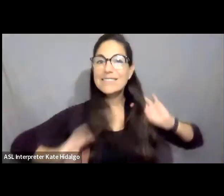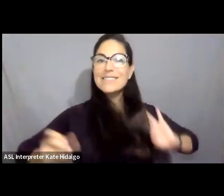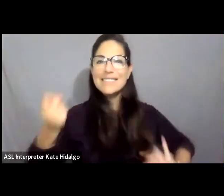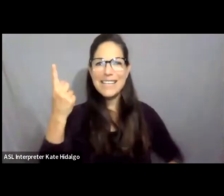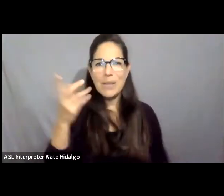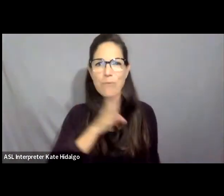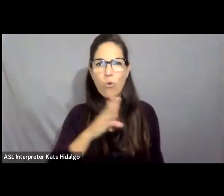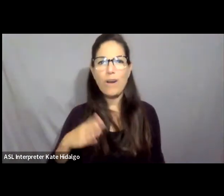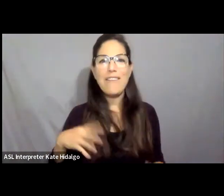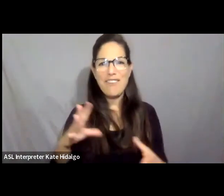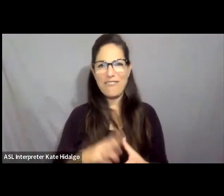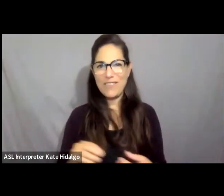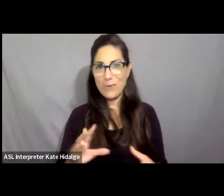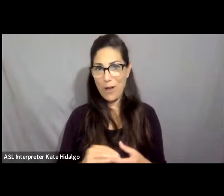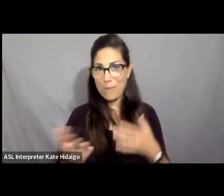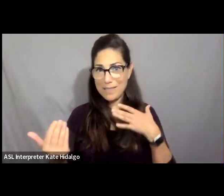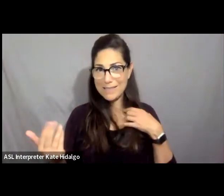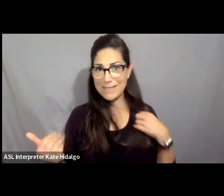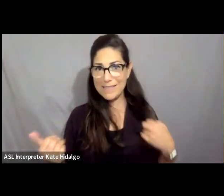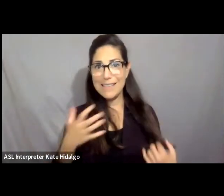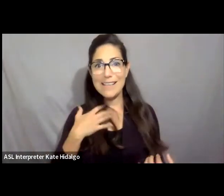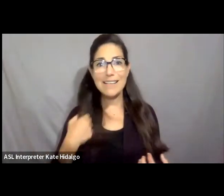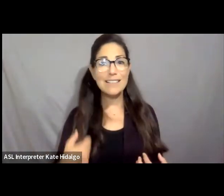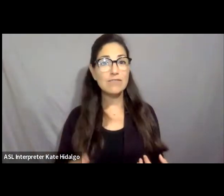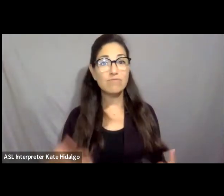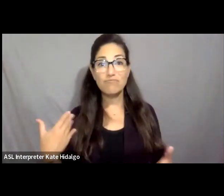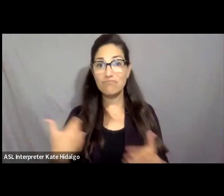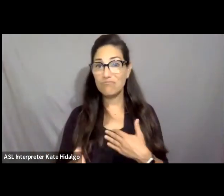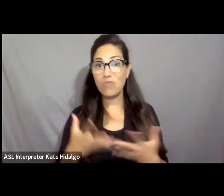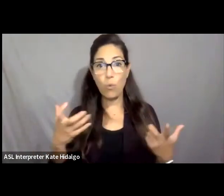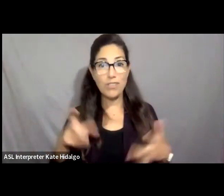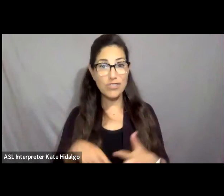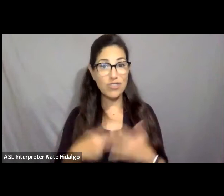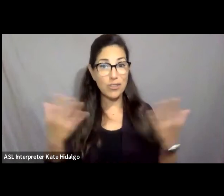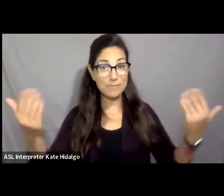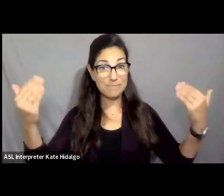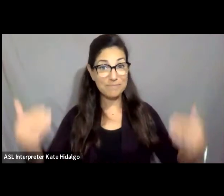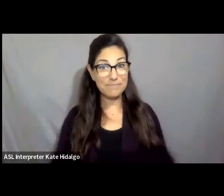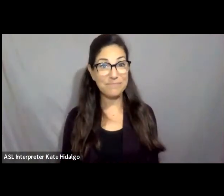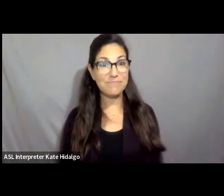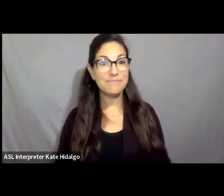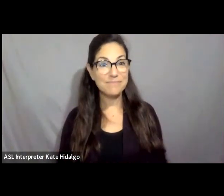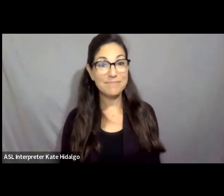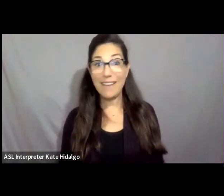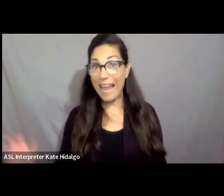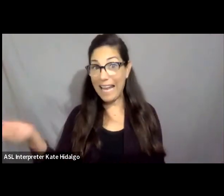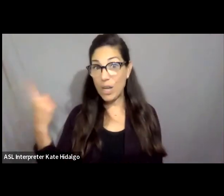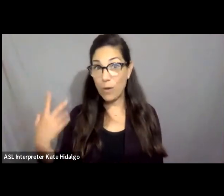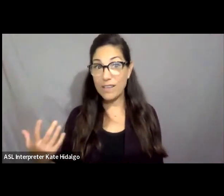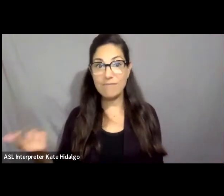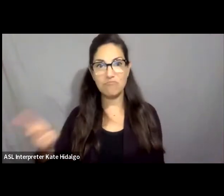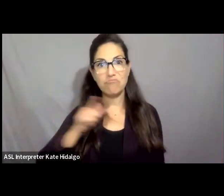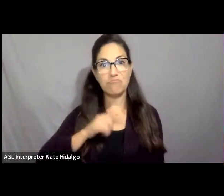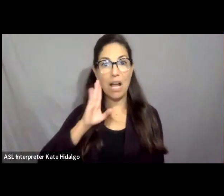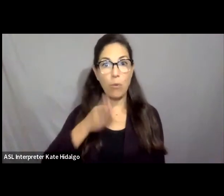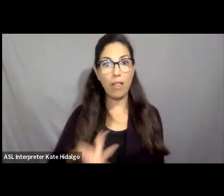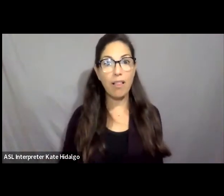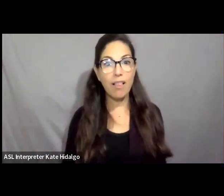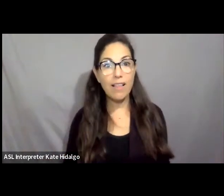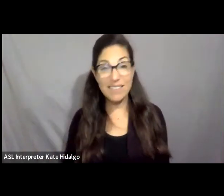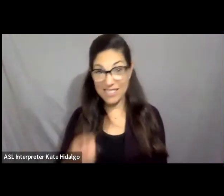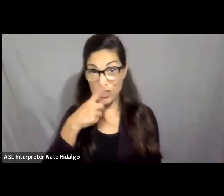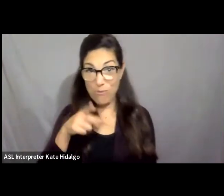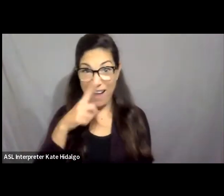definitely have a few comments. So I'll start with whoever would like to start. Anyone? I'll go first. Yeah. You don't